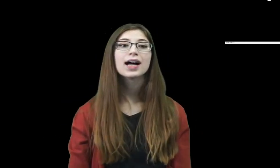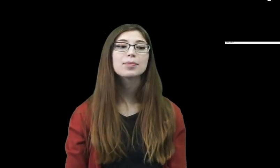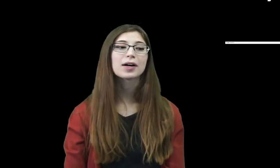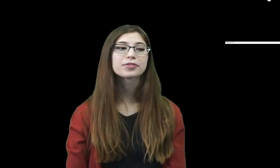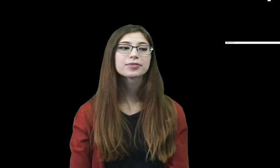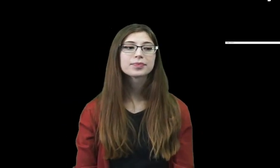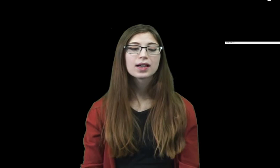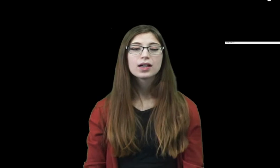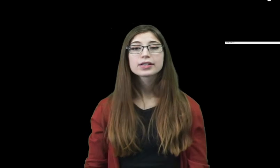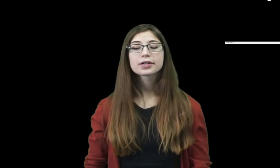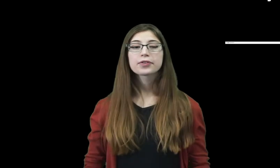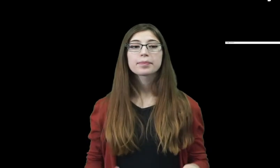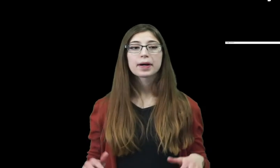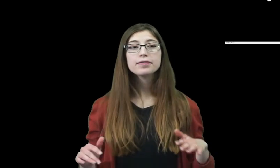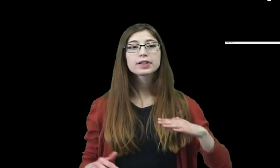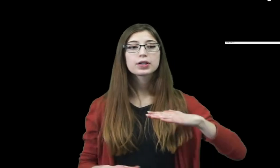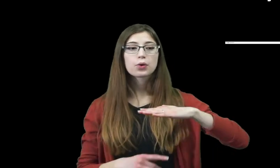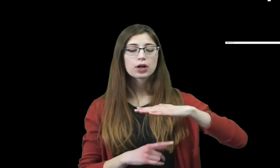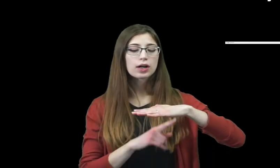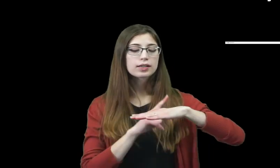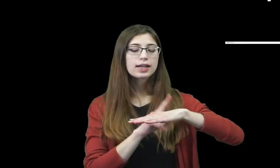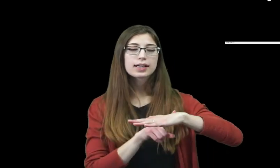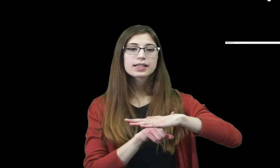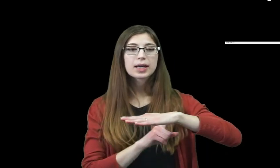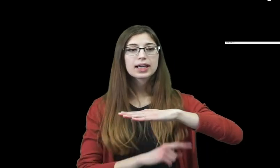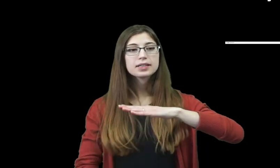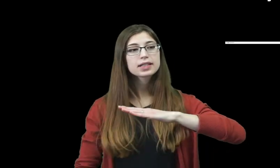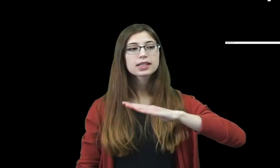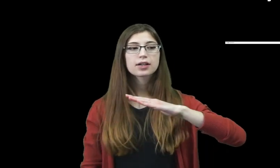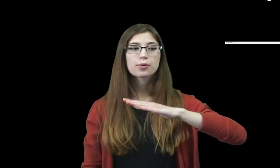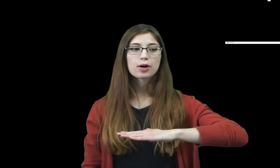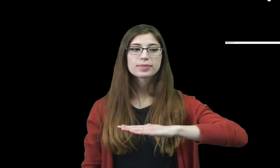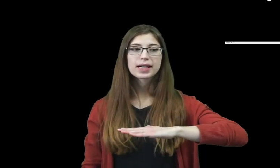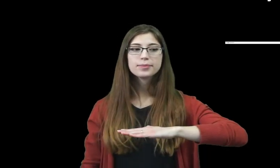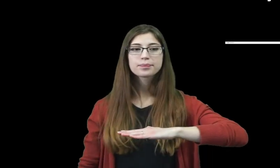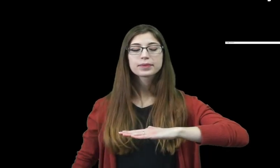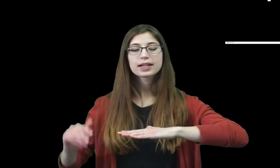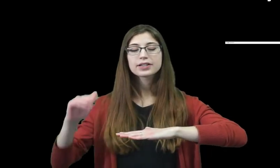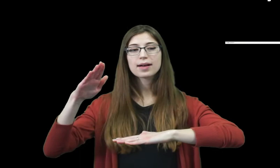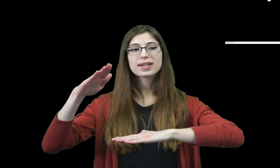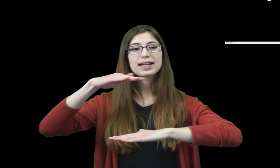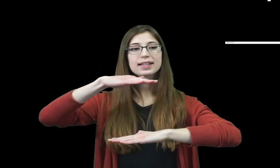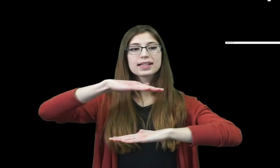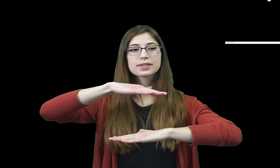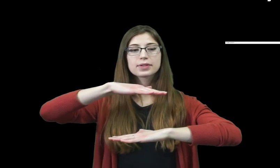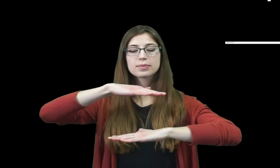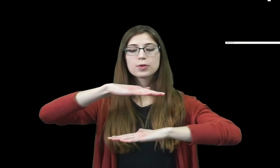Above. So for above, your non-dominant hand is going to go palm down. Your dominant hand is going to move